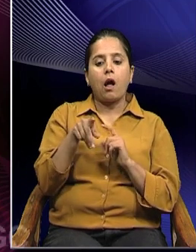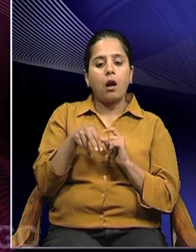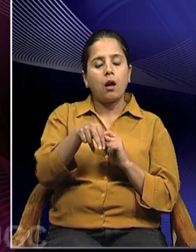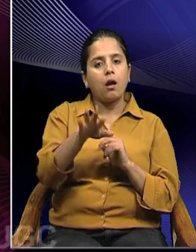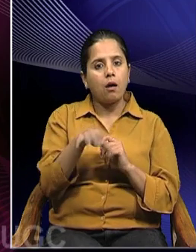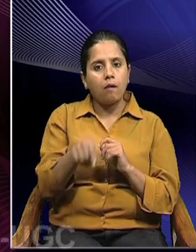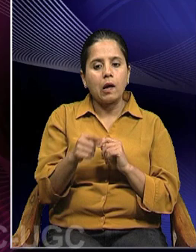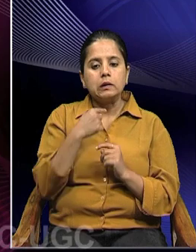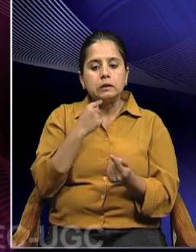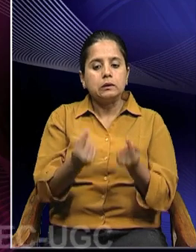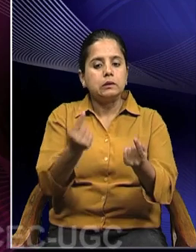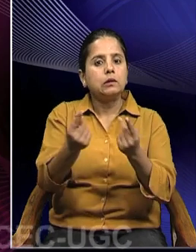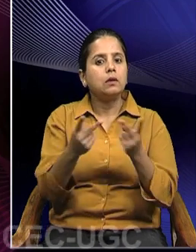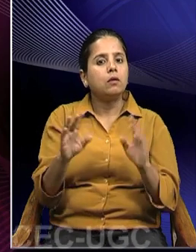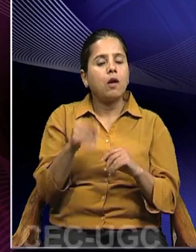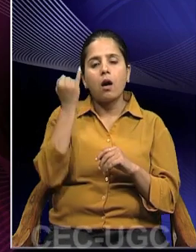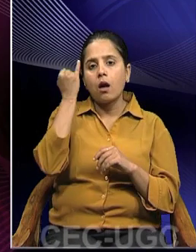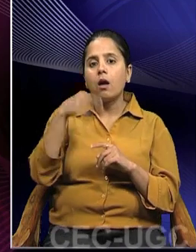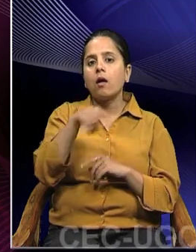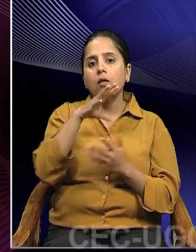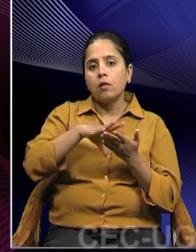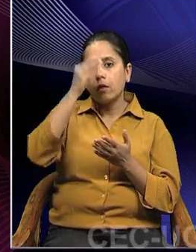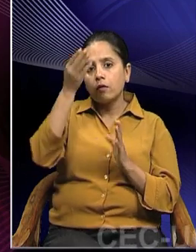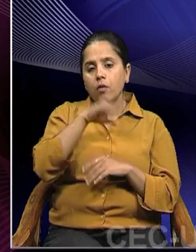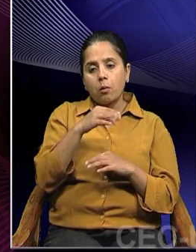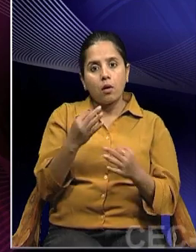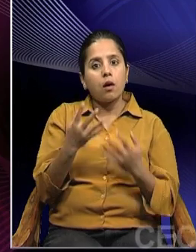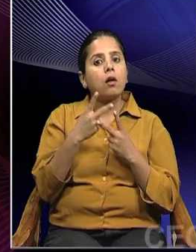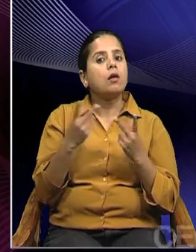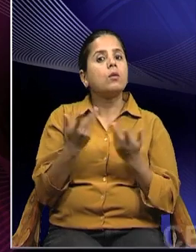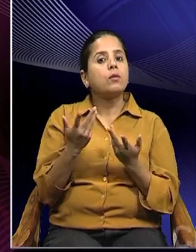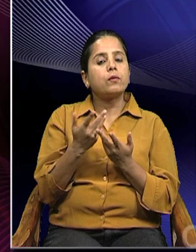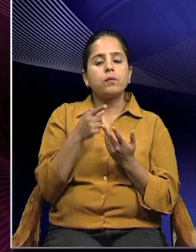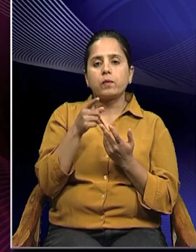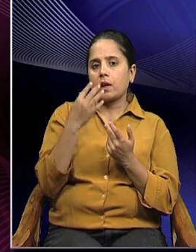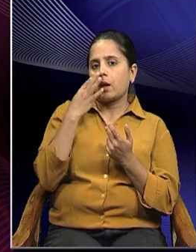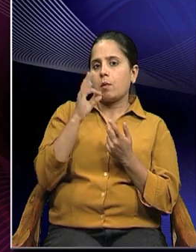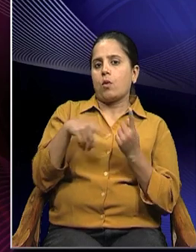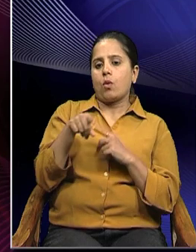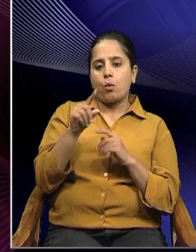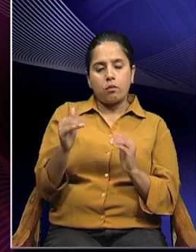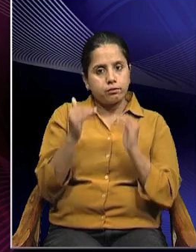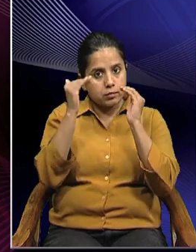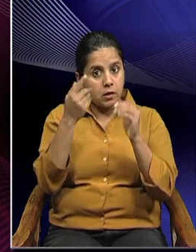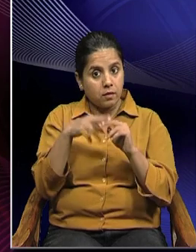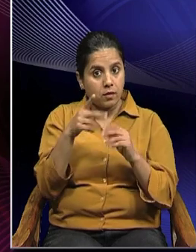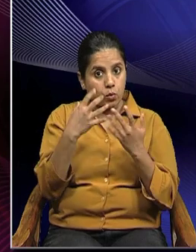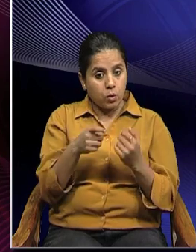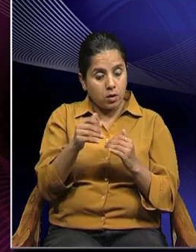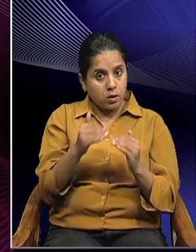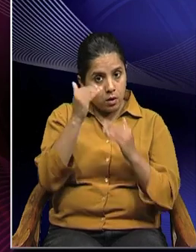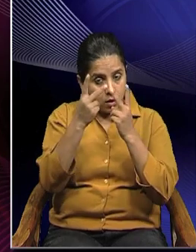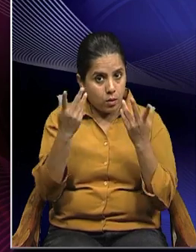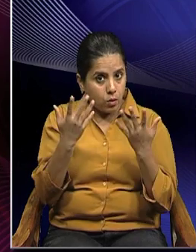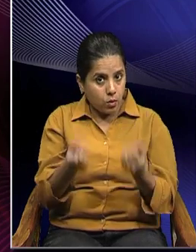razor's edge. And the idea of learning from the excellent ones is the key to one's advancement. If you really wish to excel, if you really wish